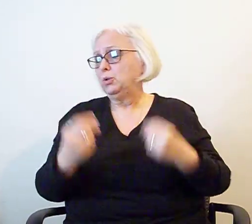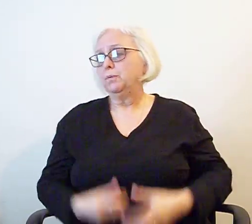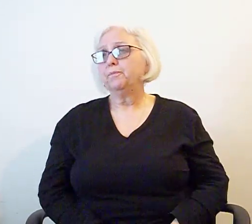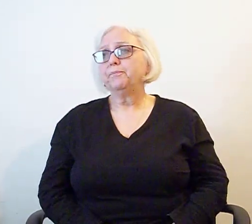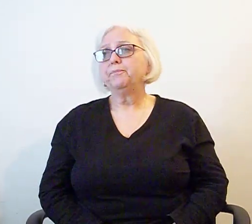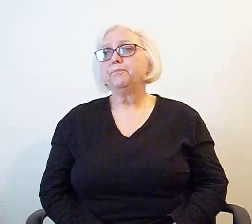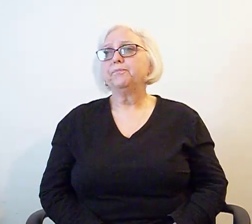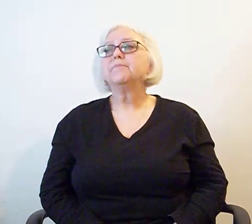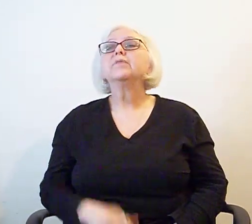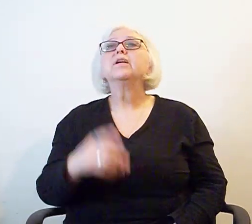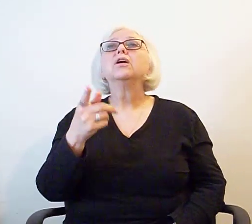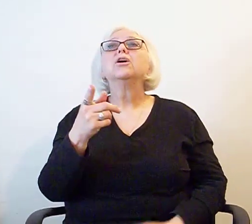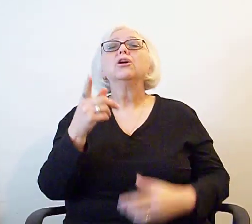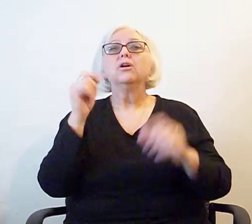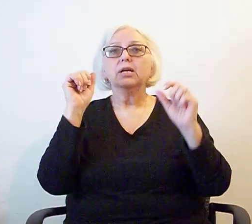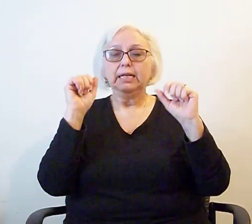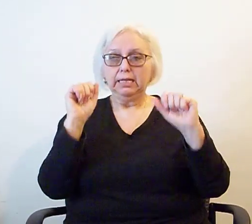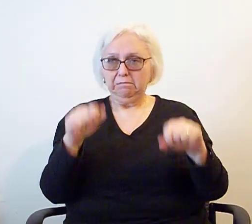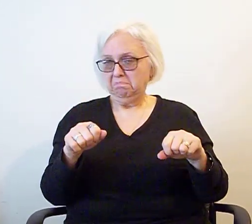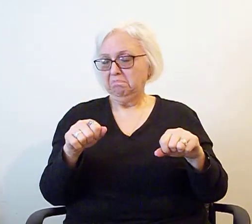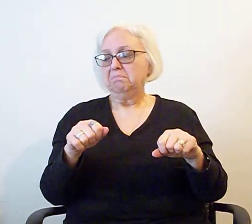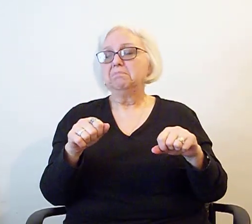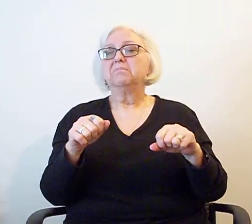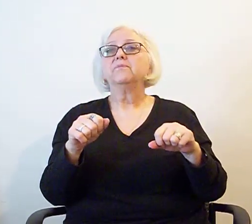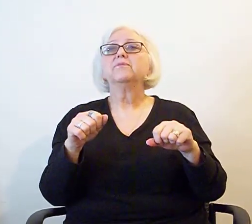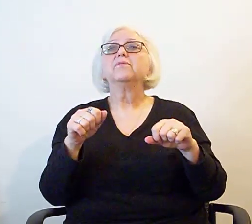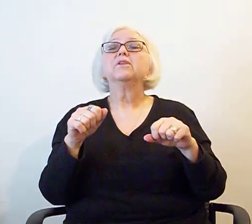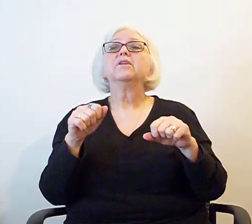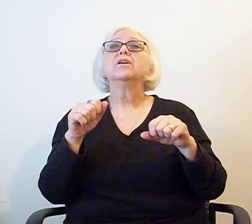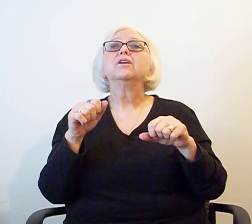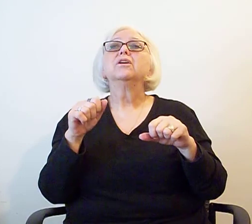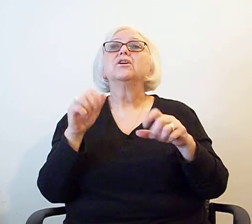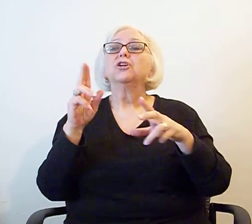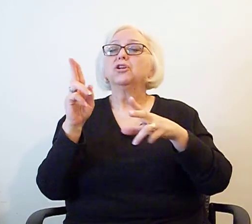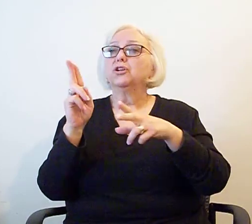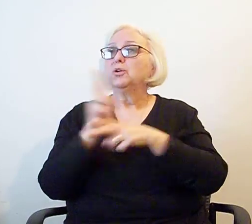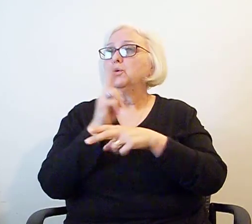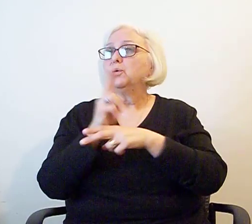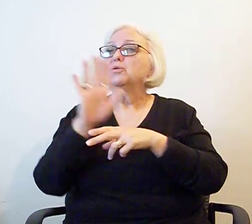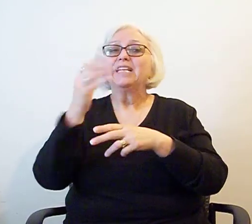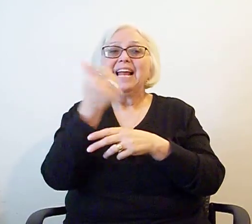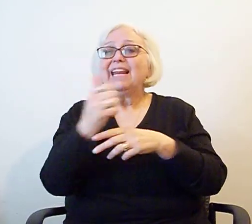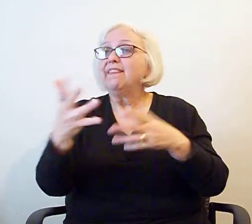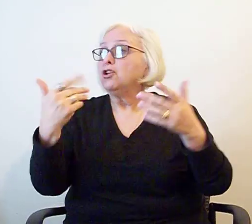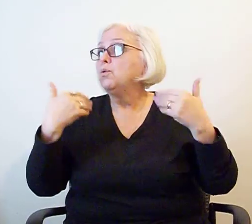You should be able to use your own personal possessions, including clothing.